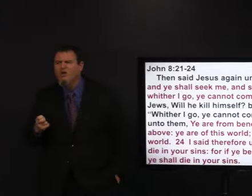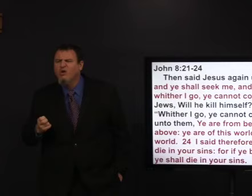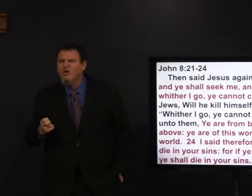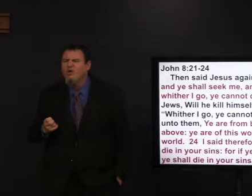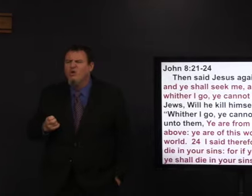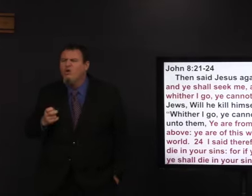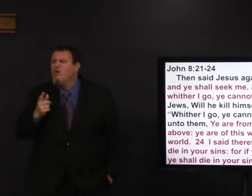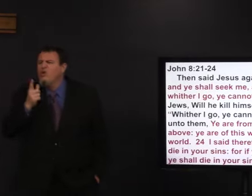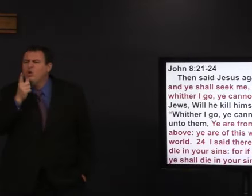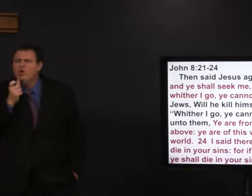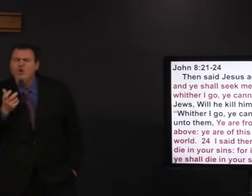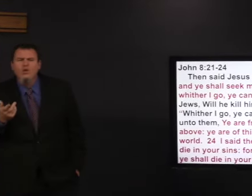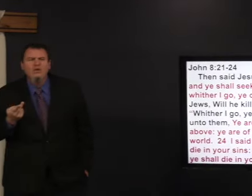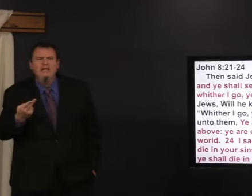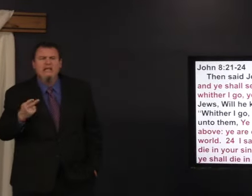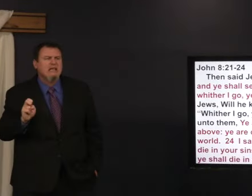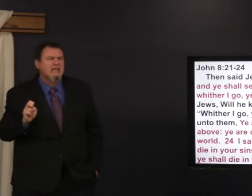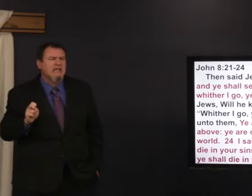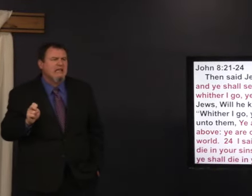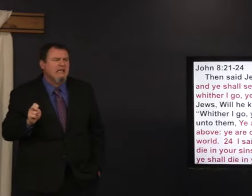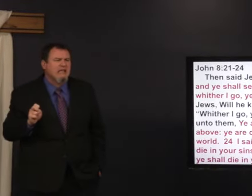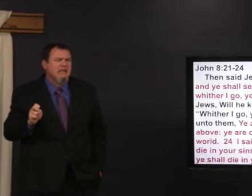am he. Who is he?